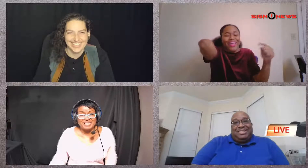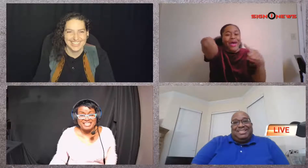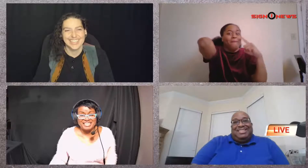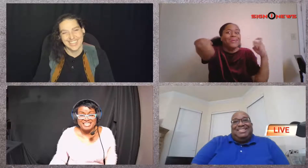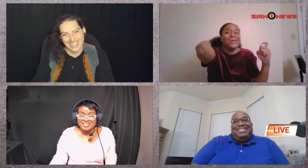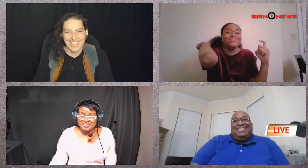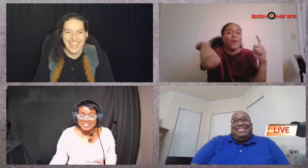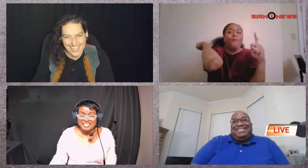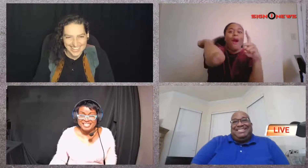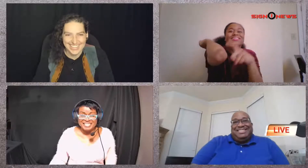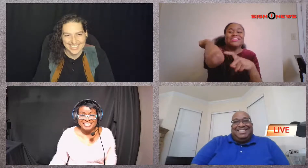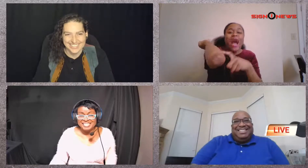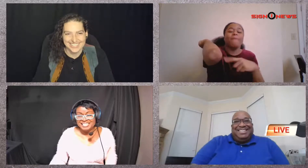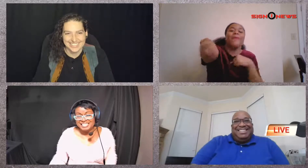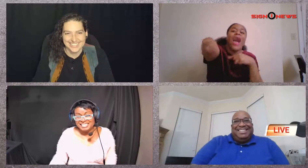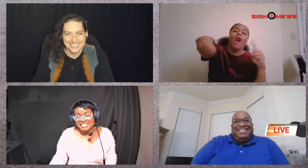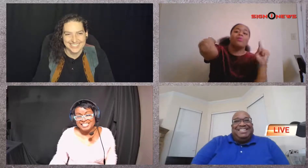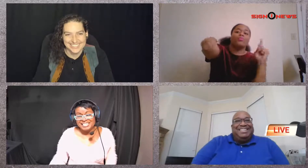an HBCU."